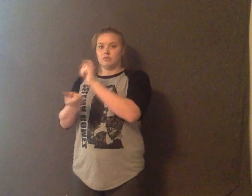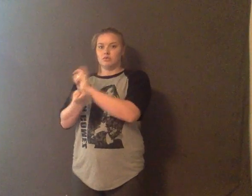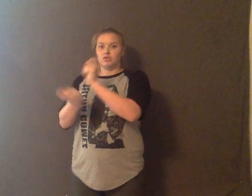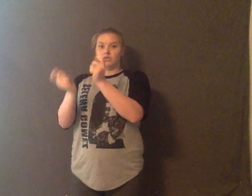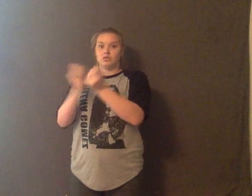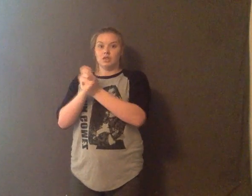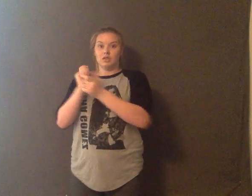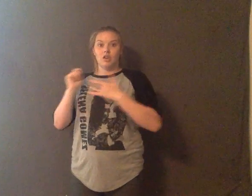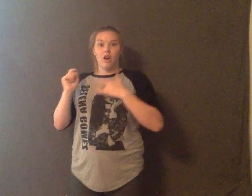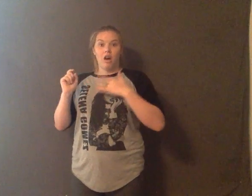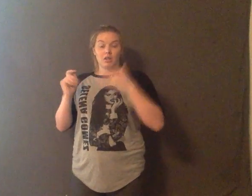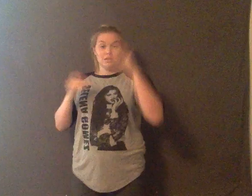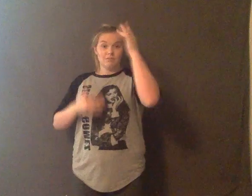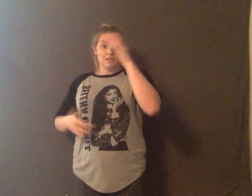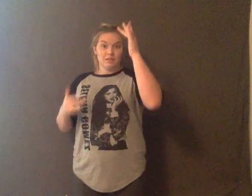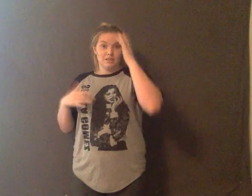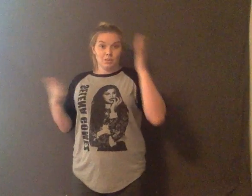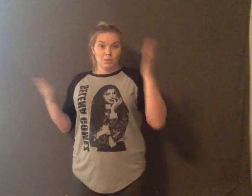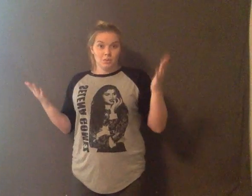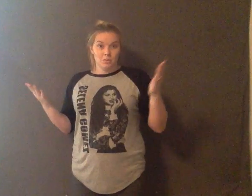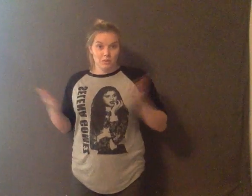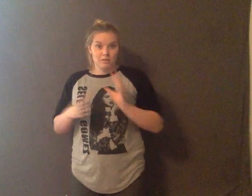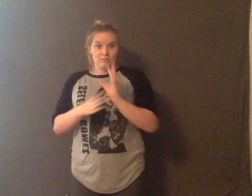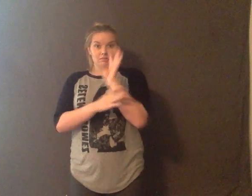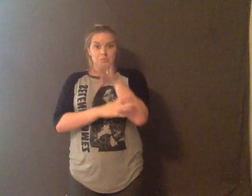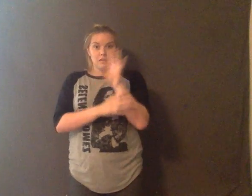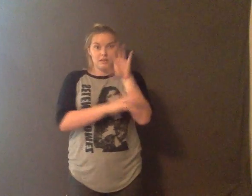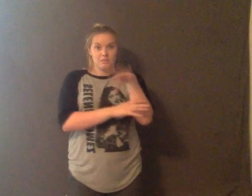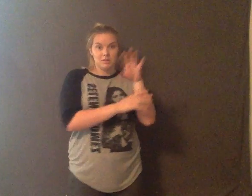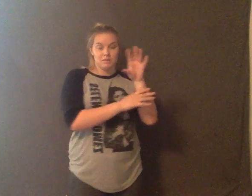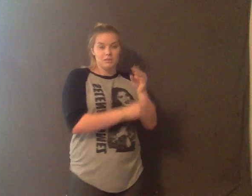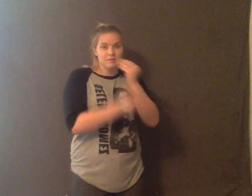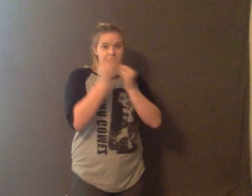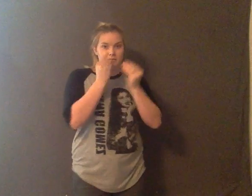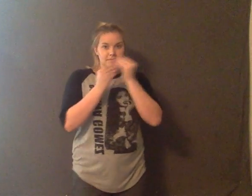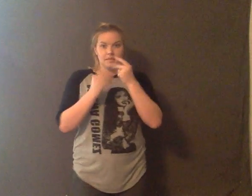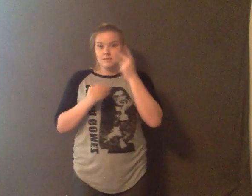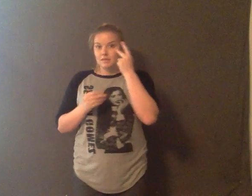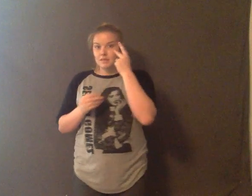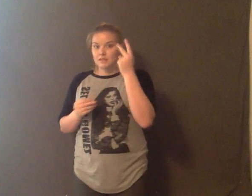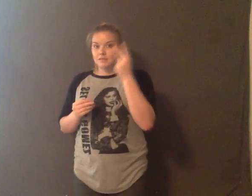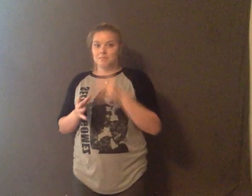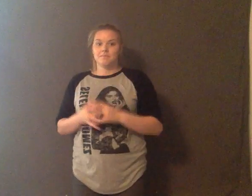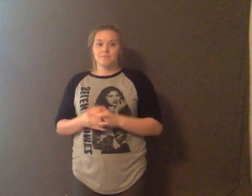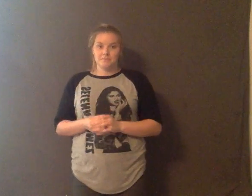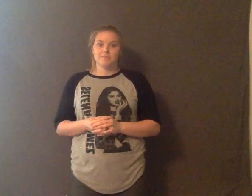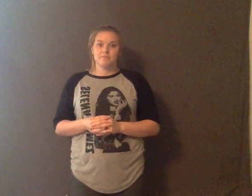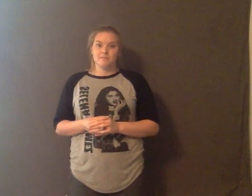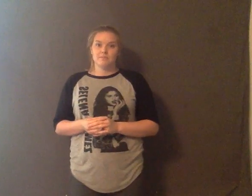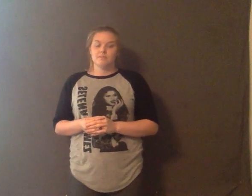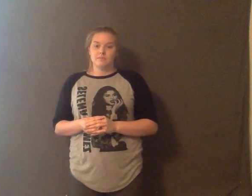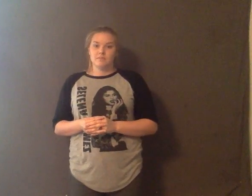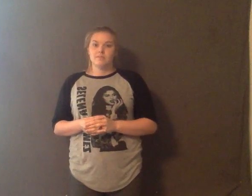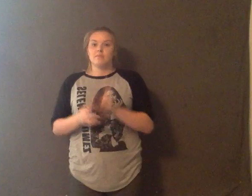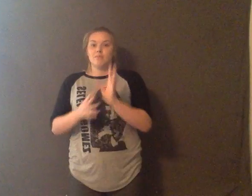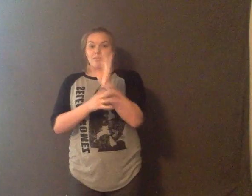with plant-based diets. Scientifically shown, I've seen it in my own patients. People who adopt low-fat plant-based diets can actually